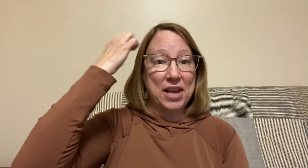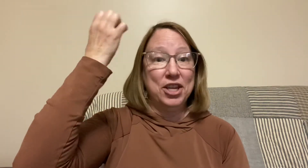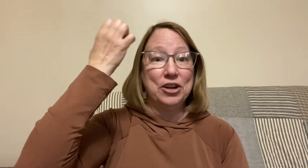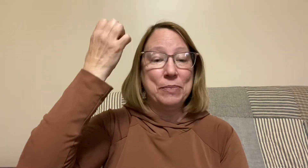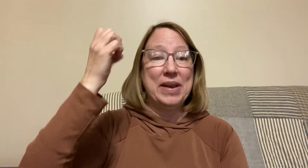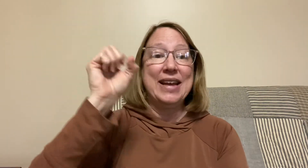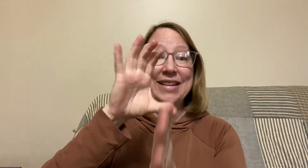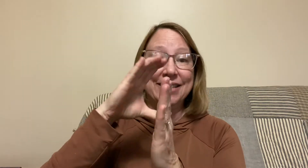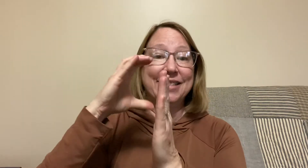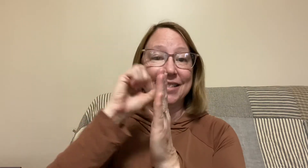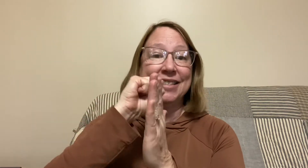Compass.